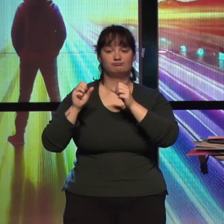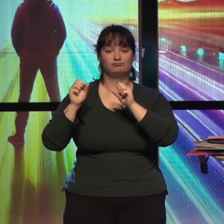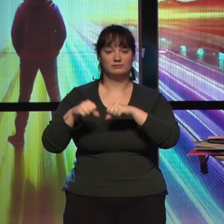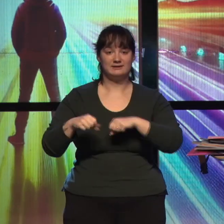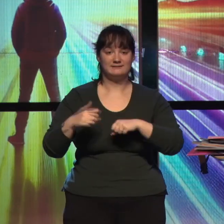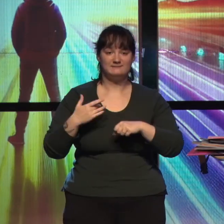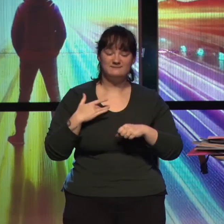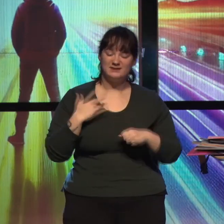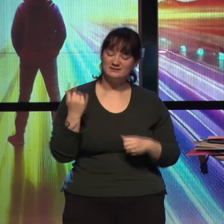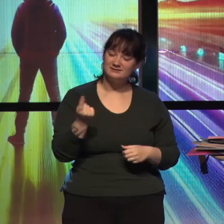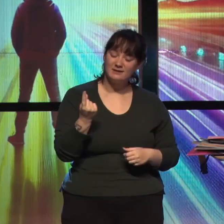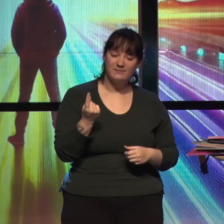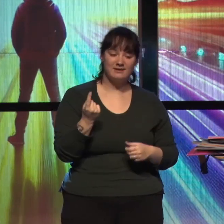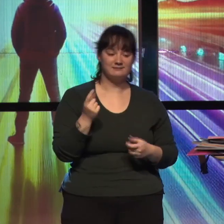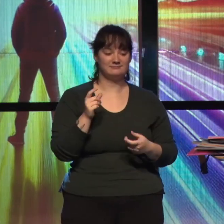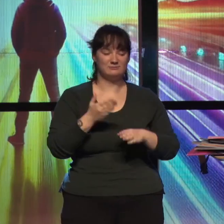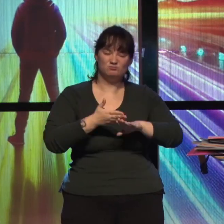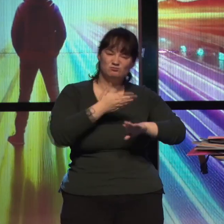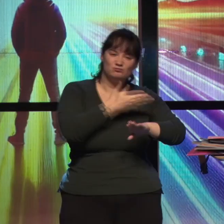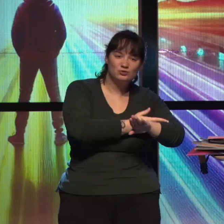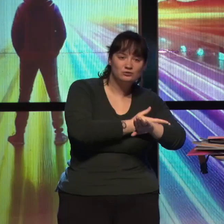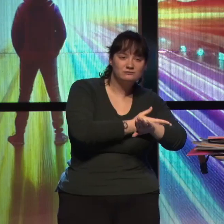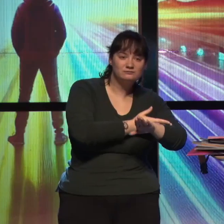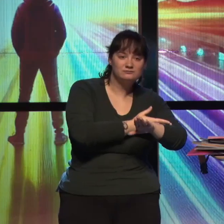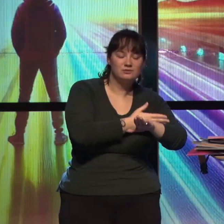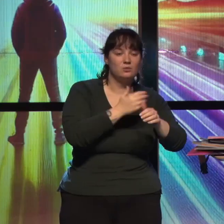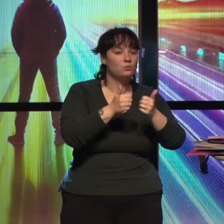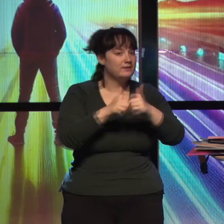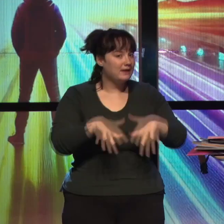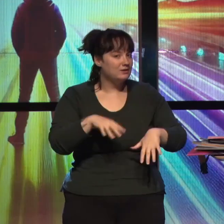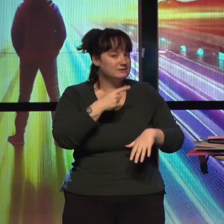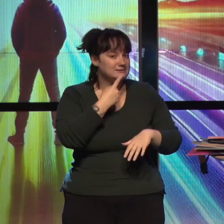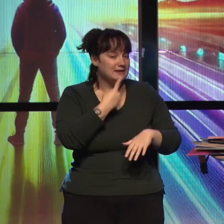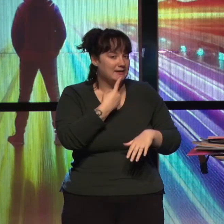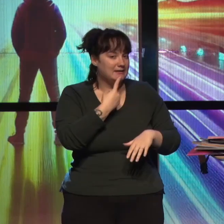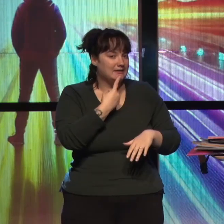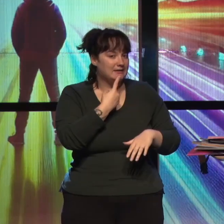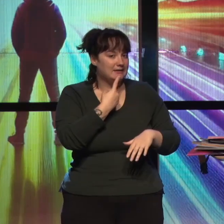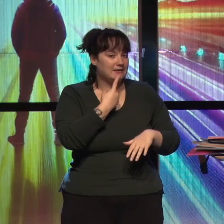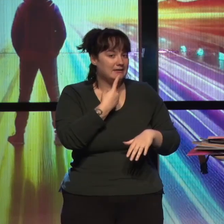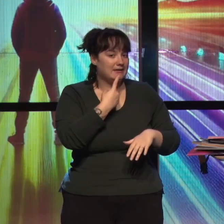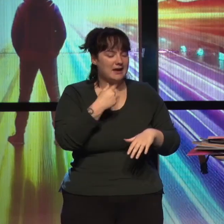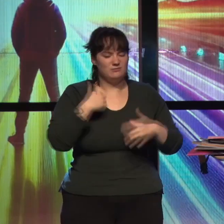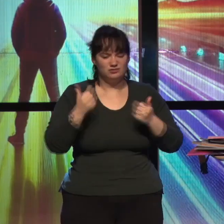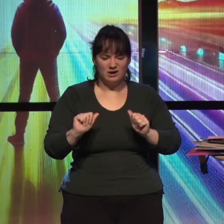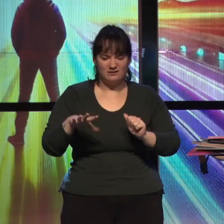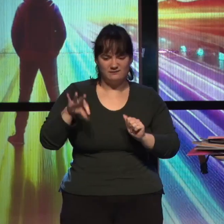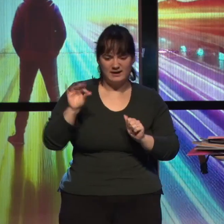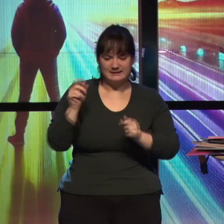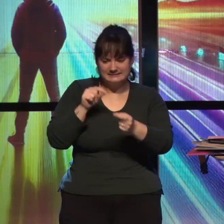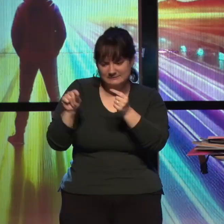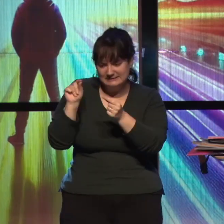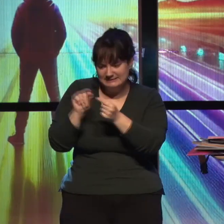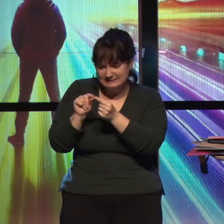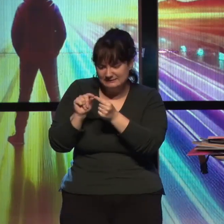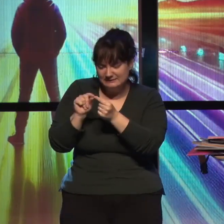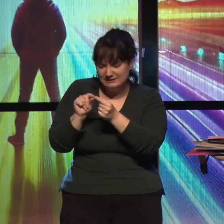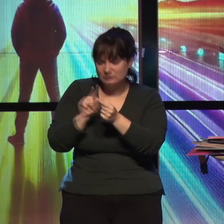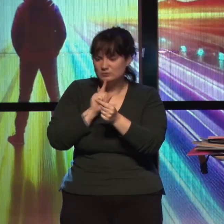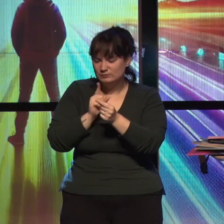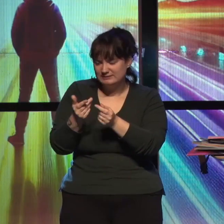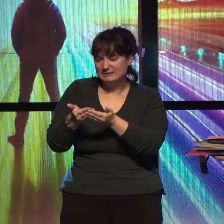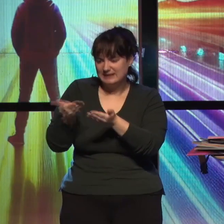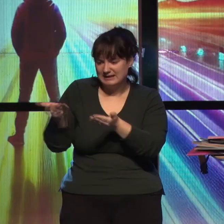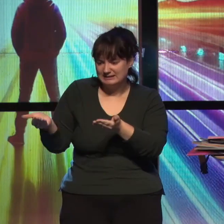and shaped and transformed by without saying, oh, I'm looking for all these specific, literal things. But you got to kind of know